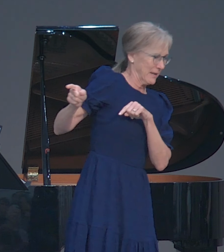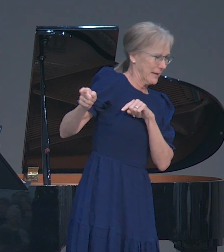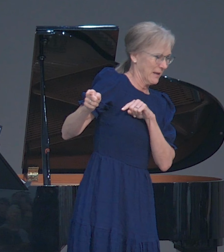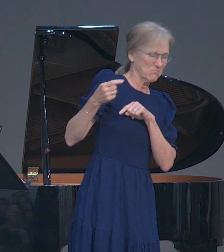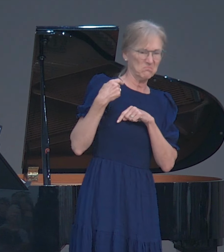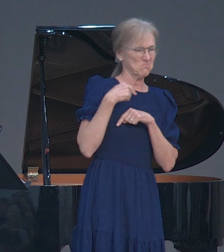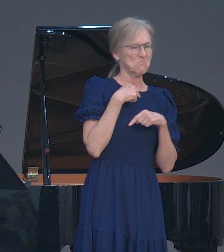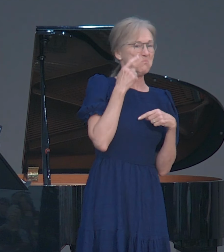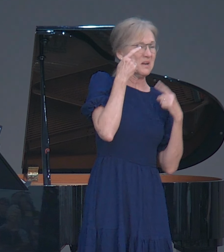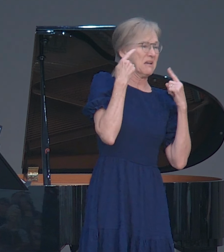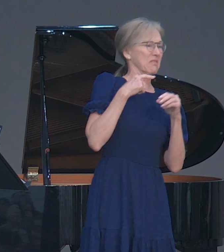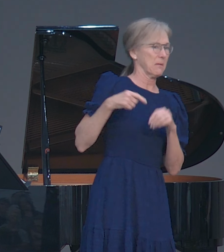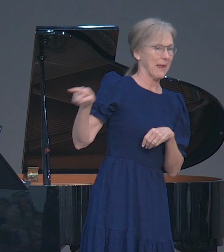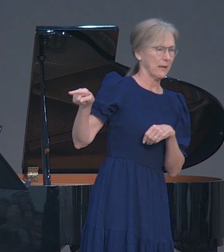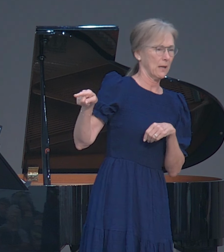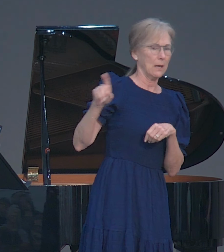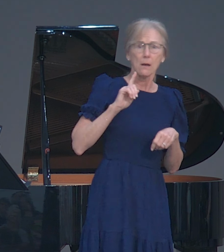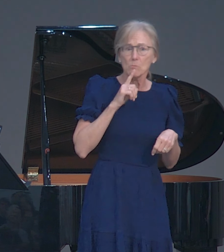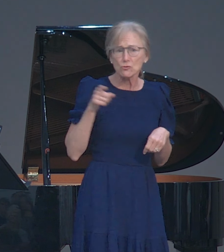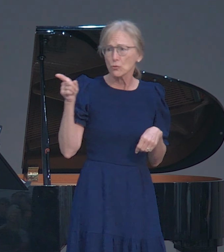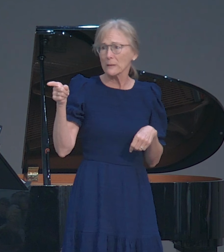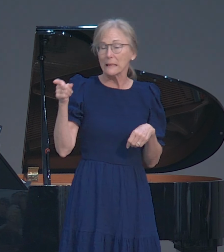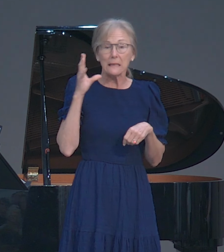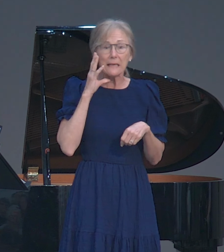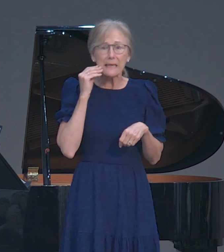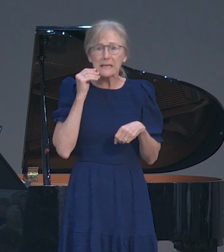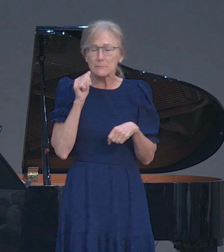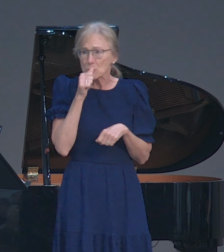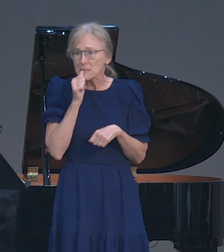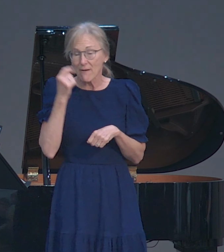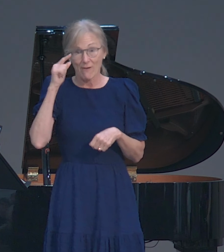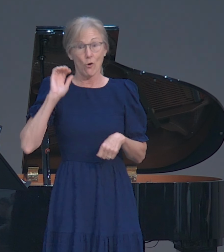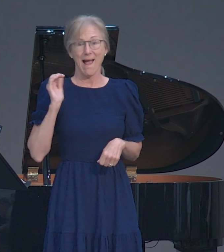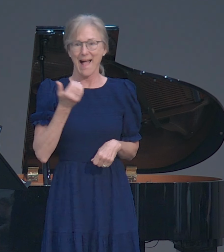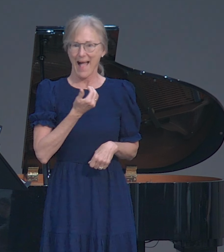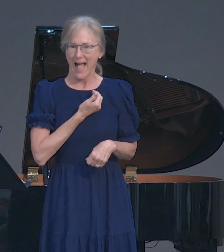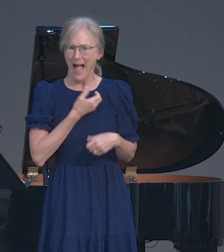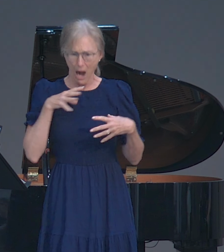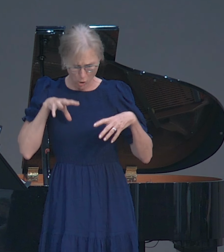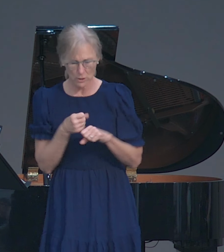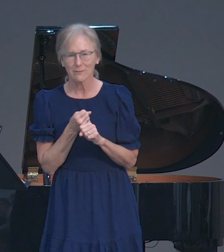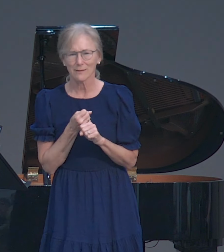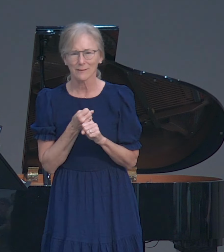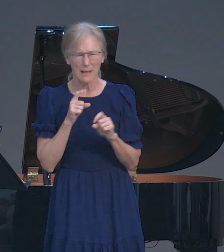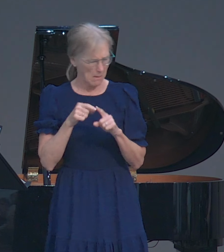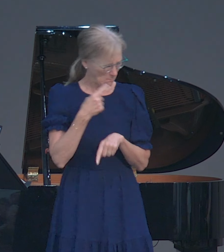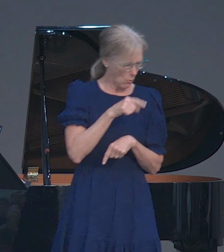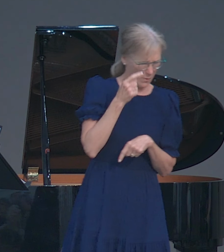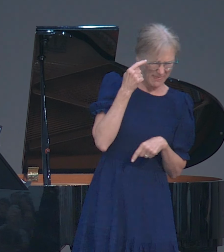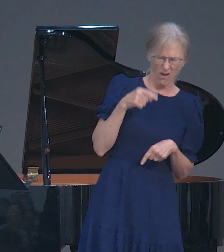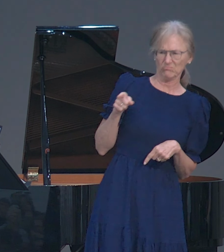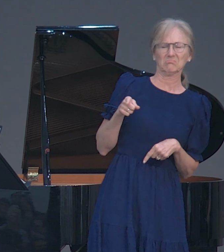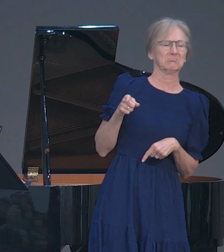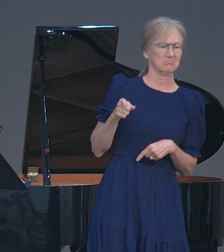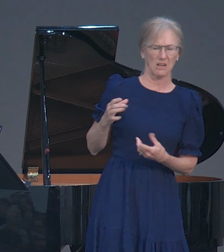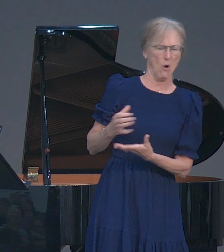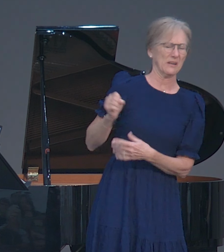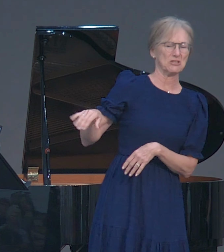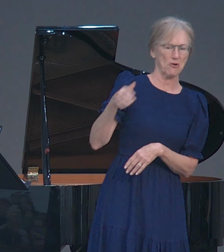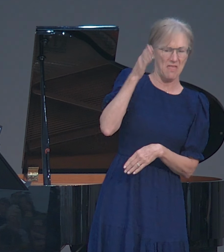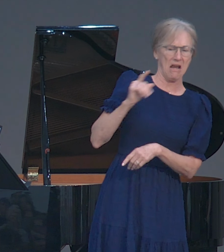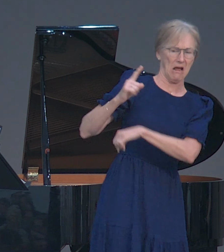not. Surely he's borne our griefs and carried our sorrows, yet we esteemed him stricken, smitten by God